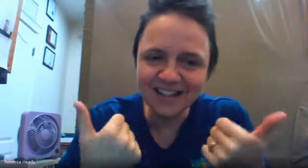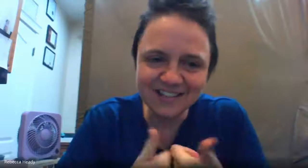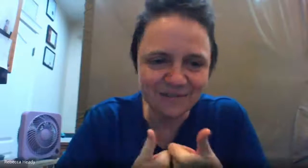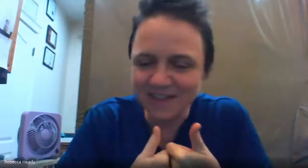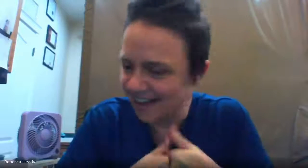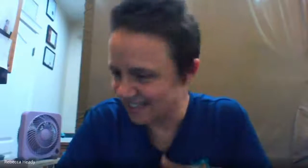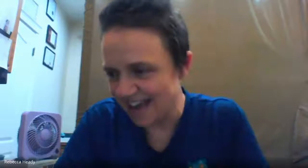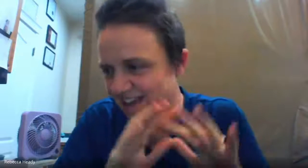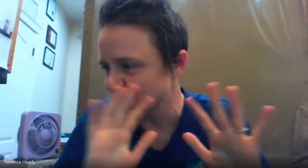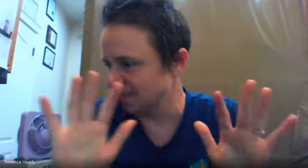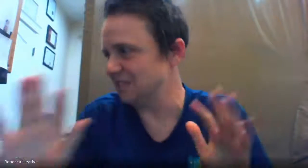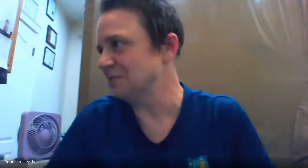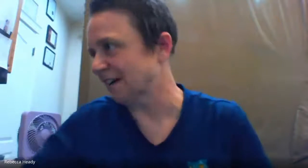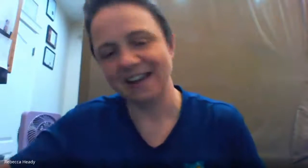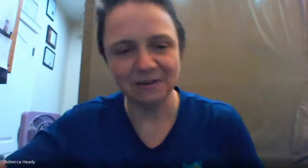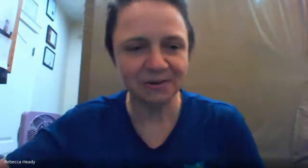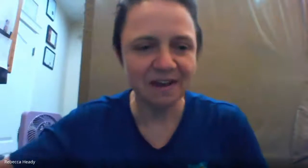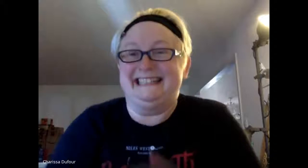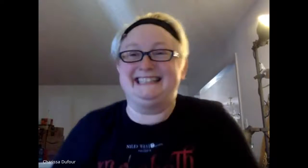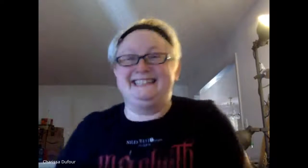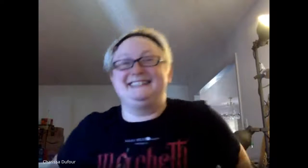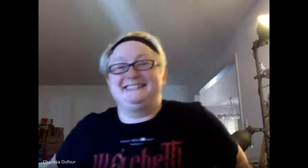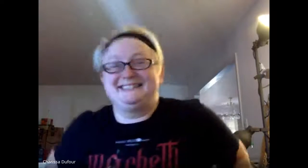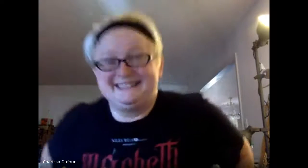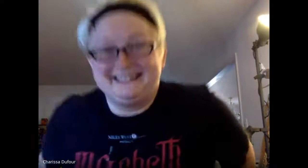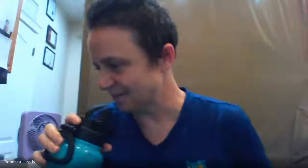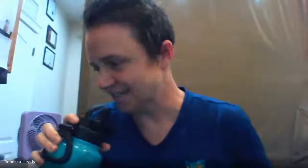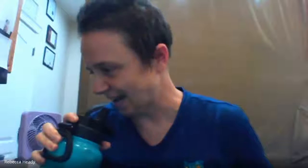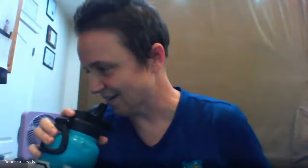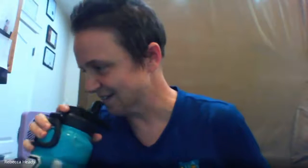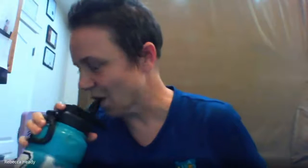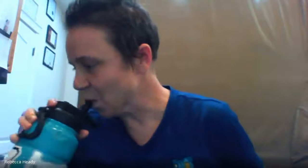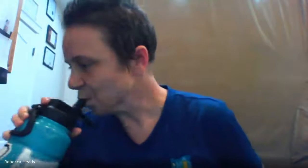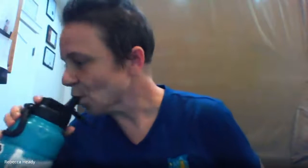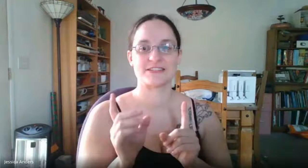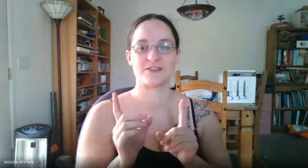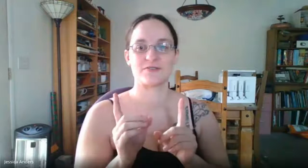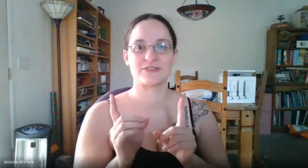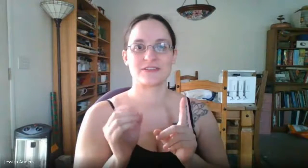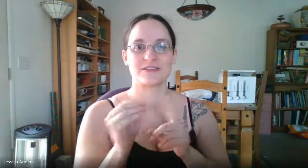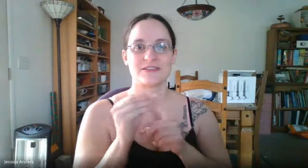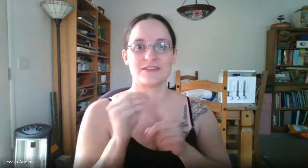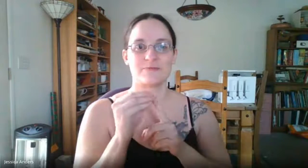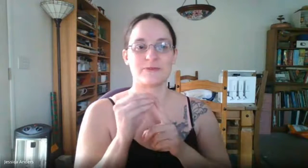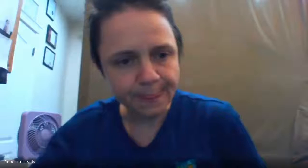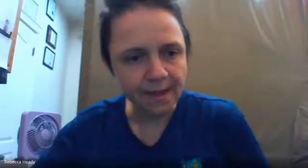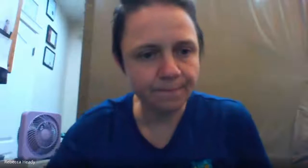challenge everything I say as much as you want. I don't even care. So Okay, so what is this one?